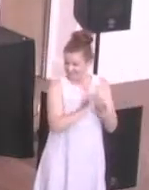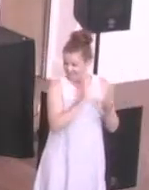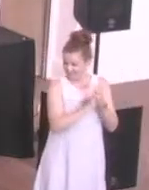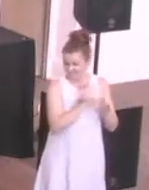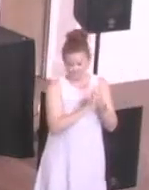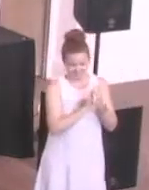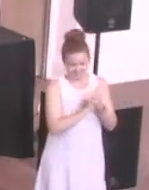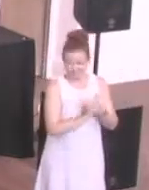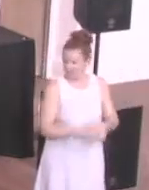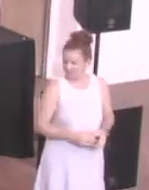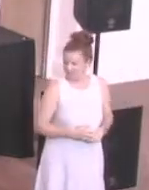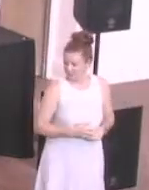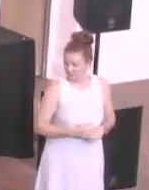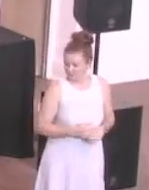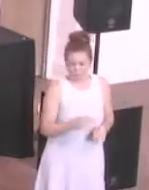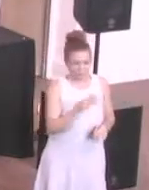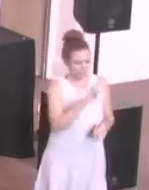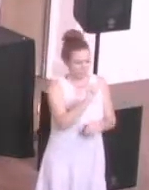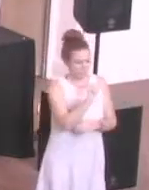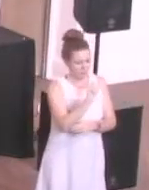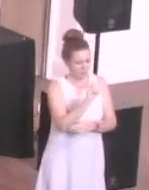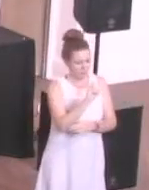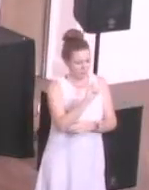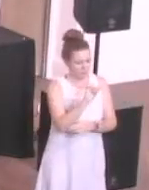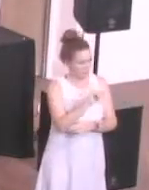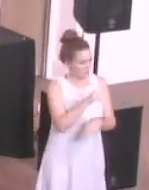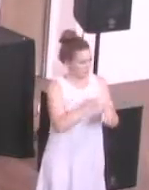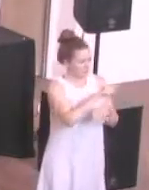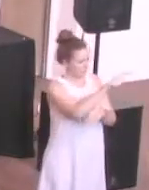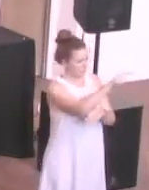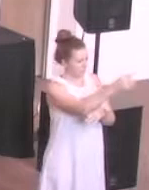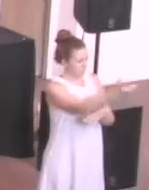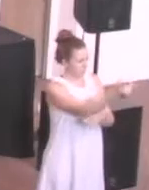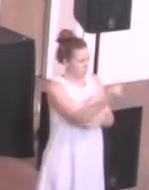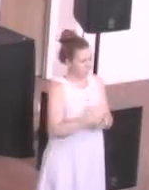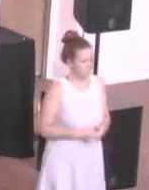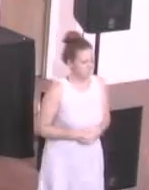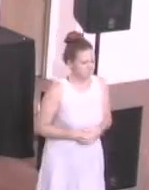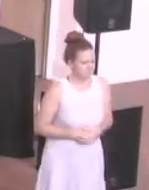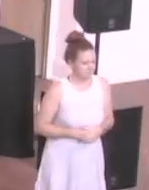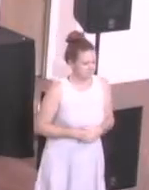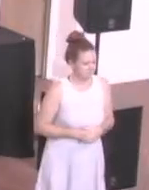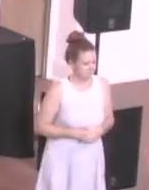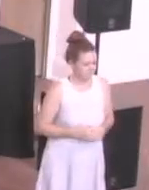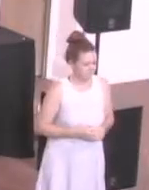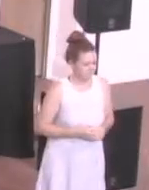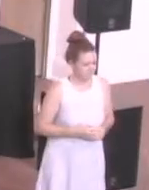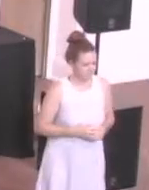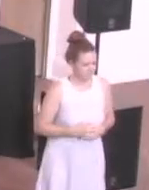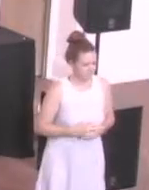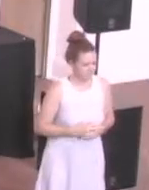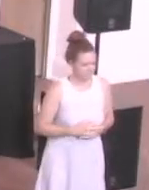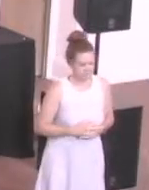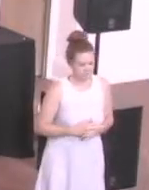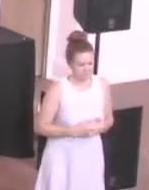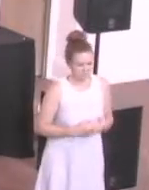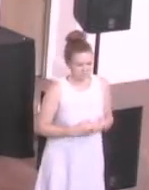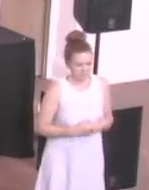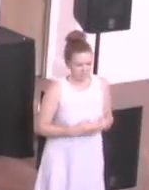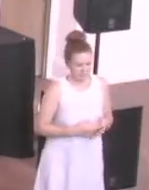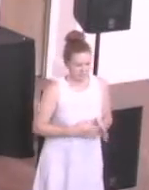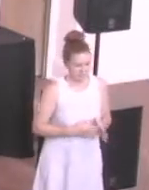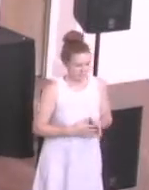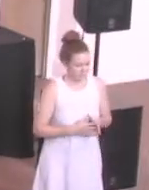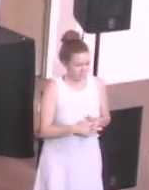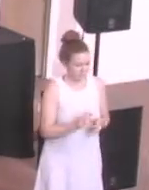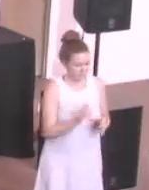it's awesome. It's awesome. Randy, where's Randy? Come on, dude. Thank you, sir. All right.